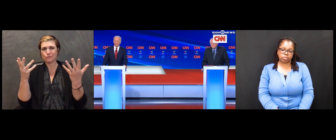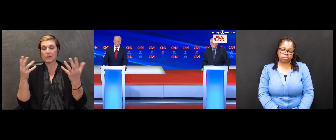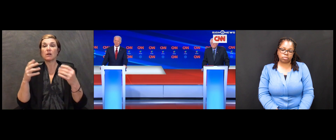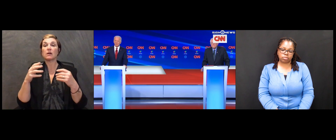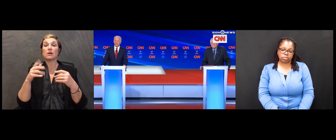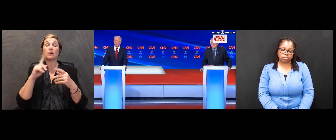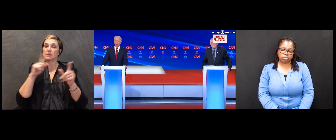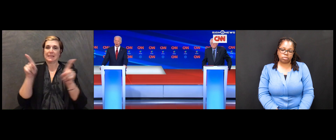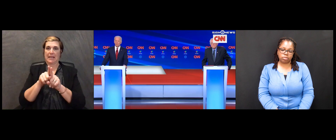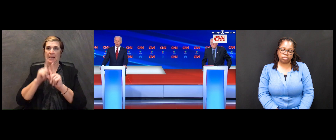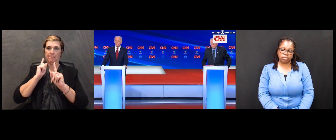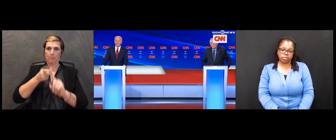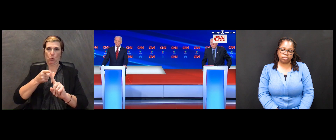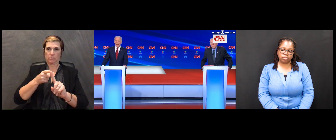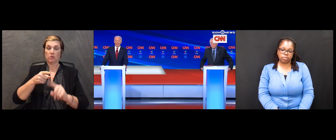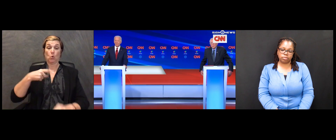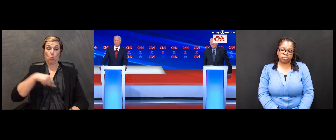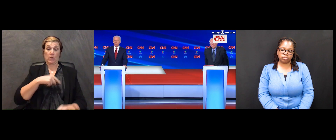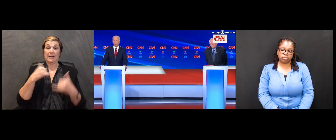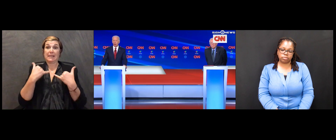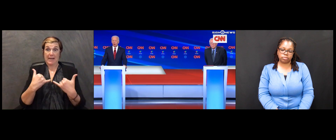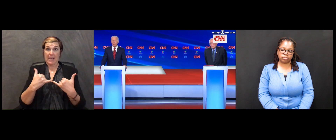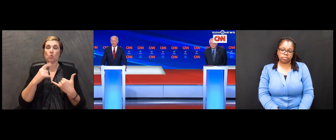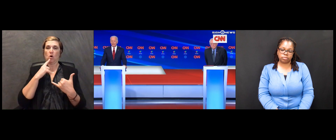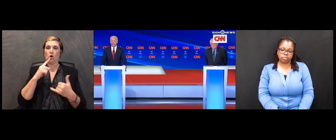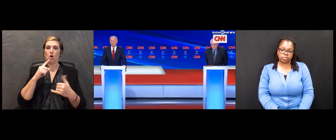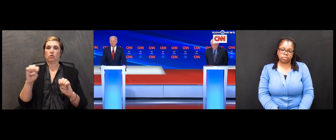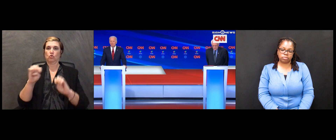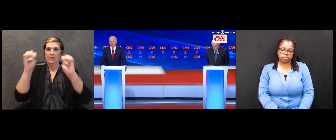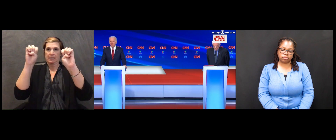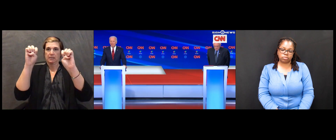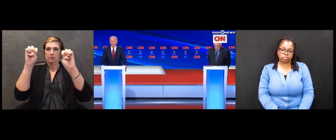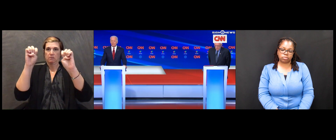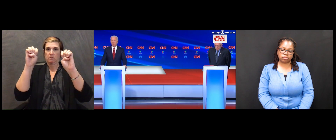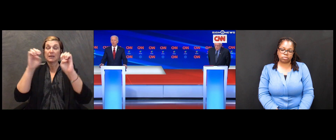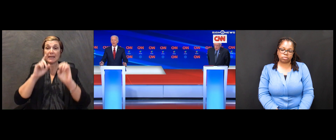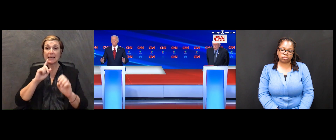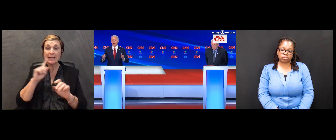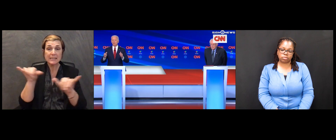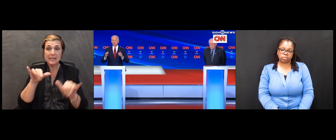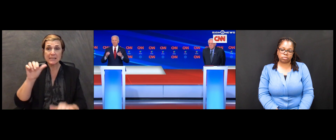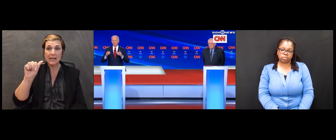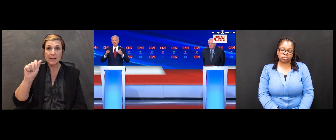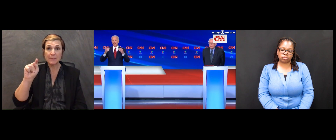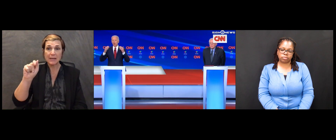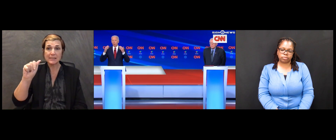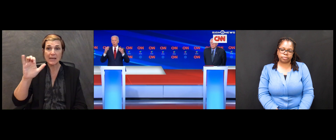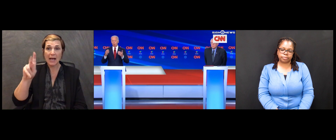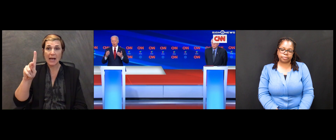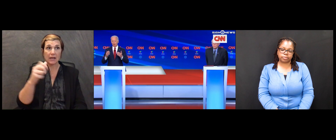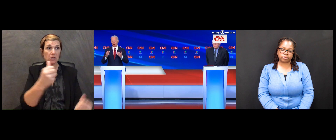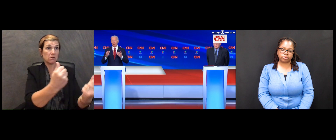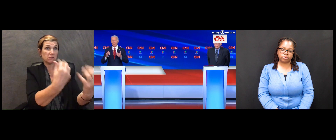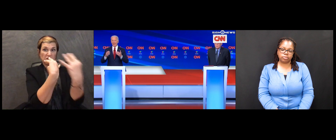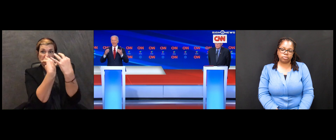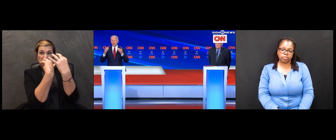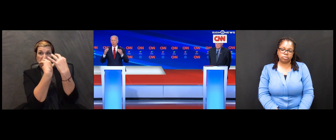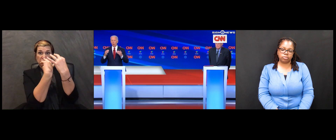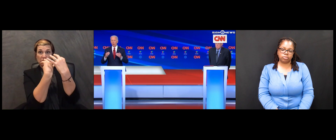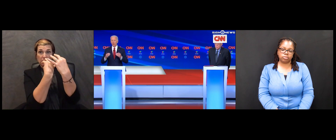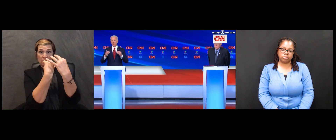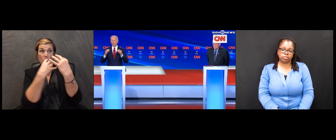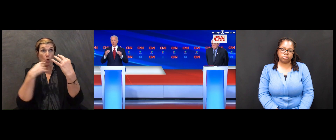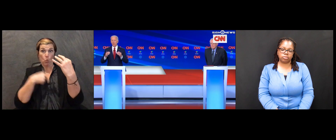crisis. This is like we are being attacked from abroad. This is something that is of great consequence. This is like a war. And